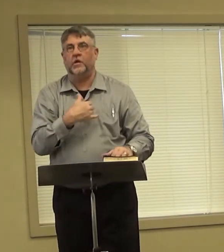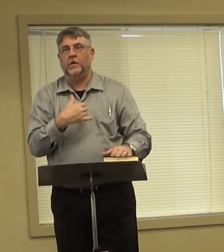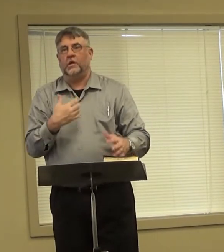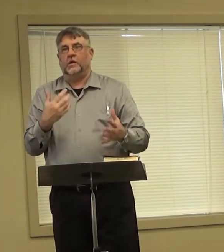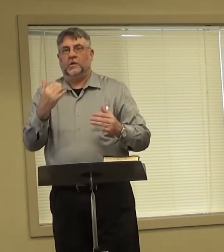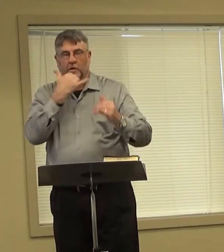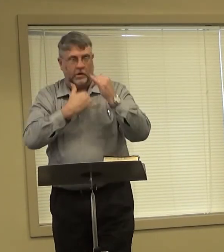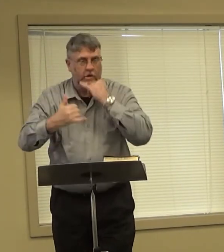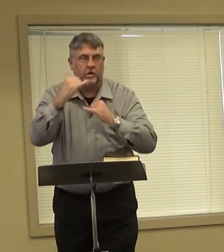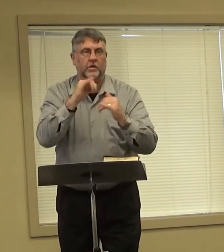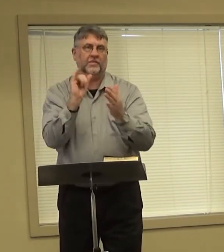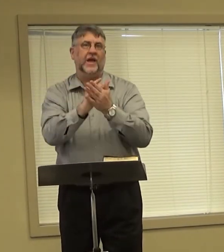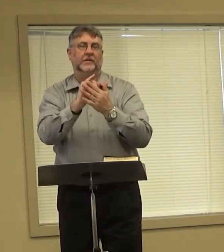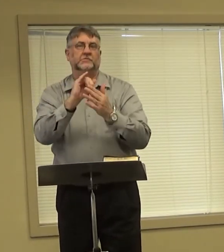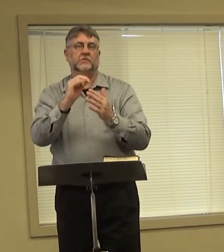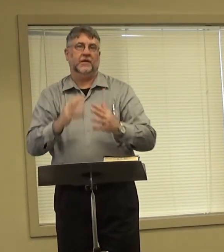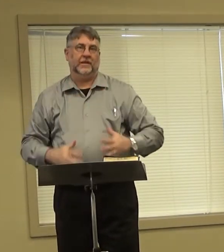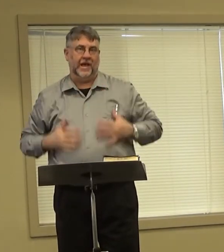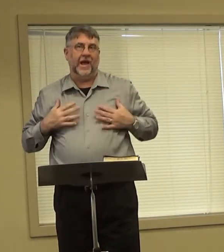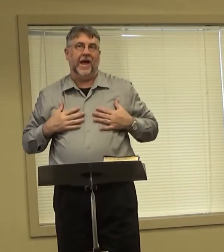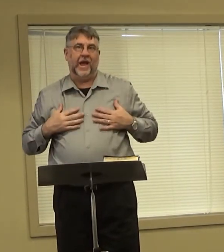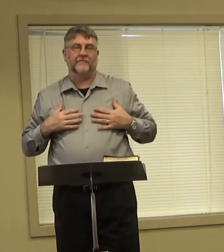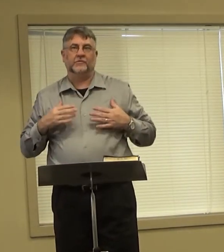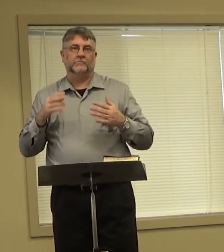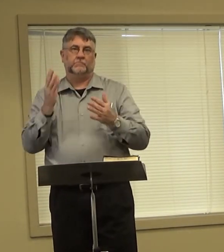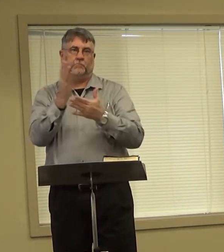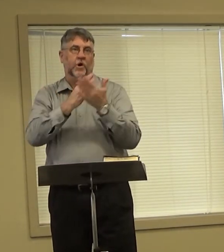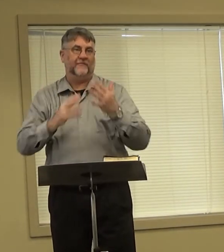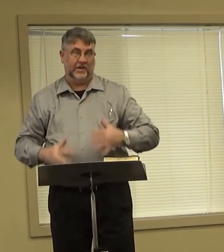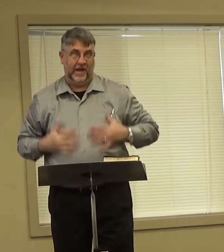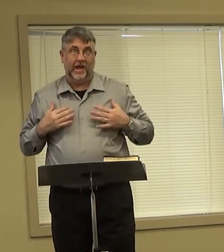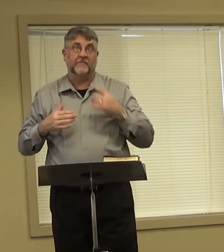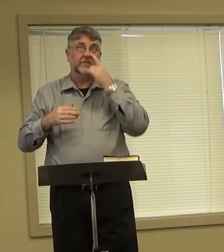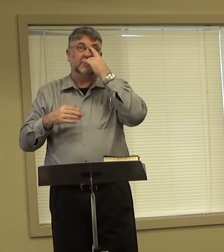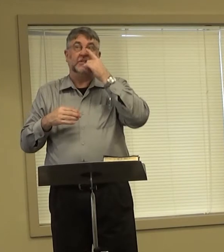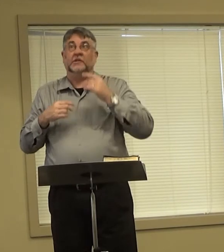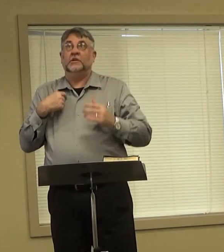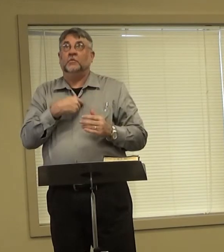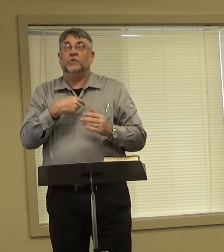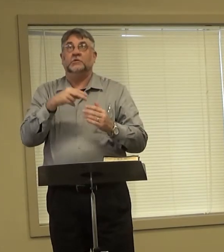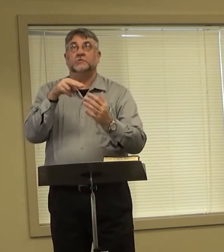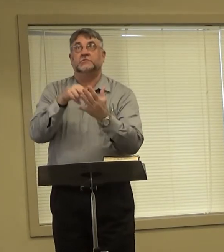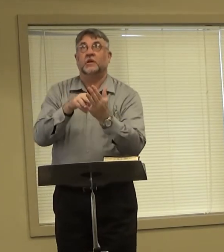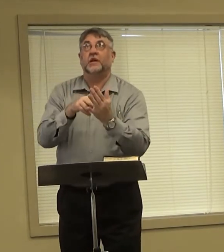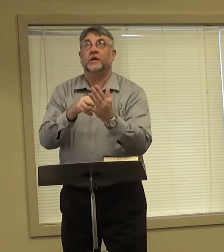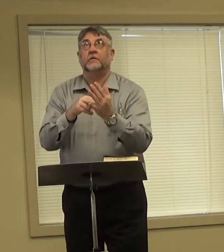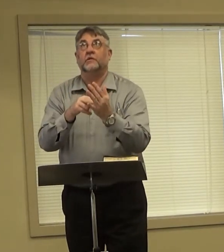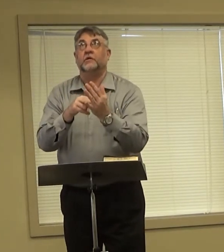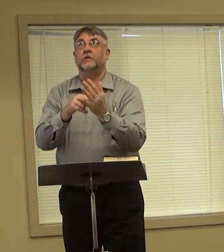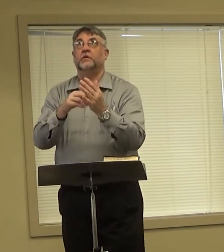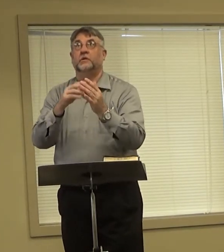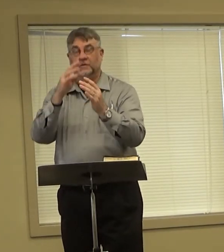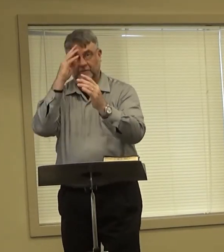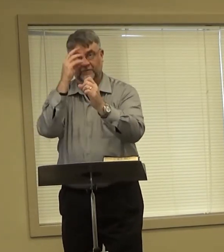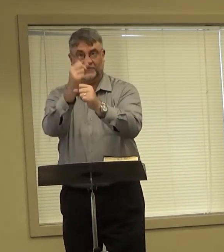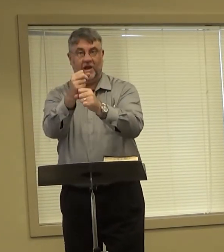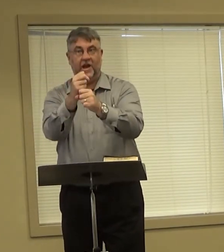us. Of course, of we do wrong things, and we make mistakes in our lives. But we stand